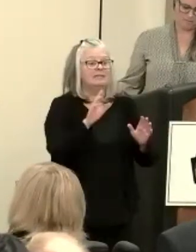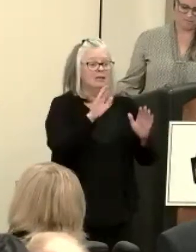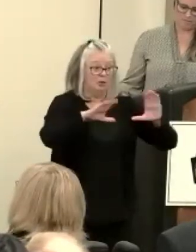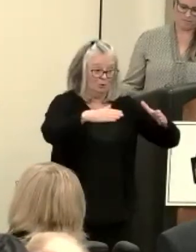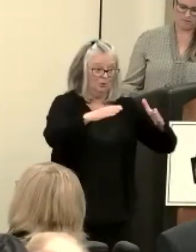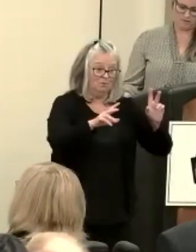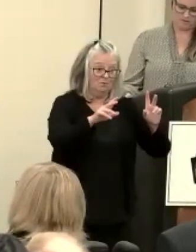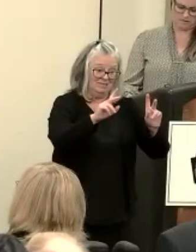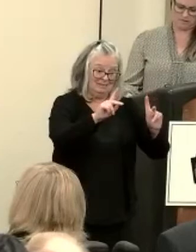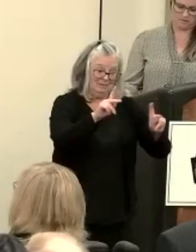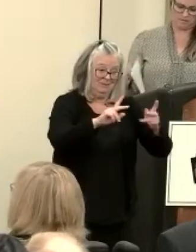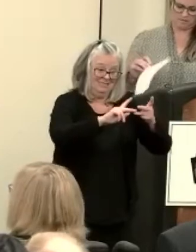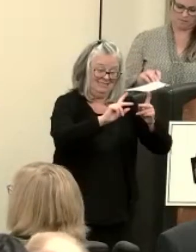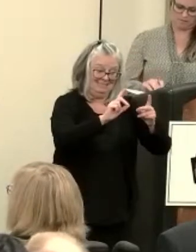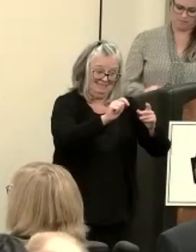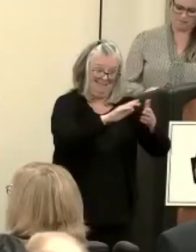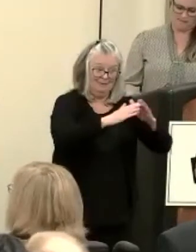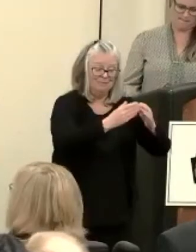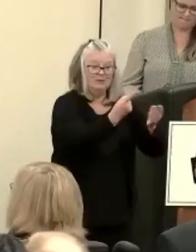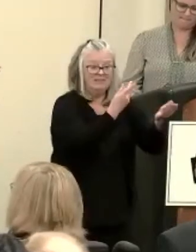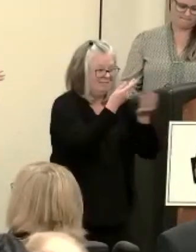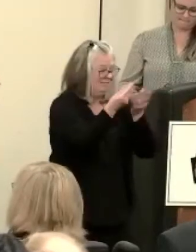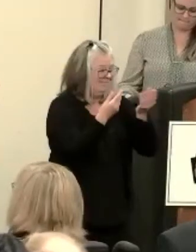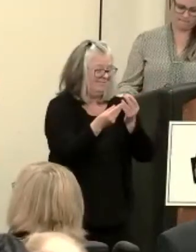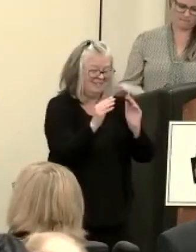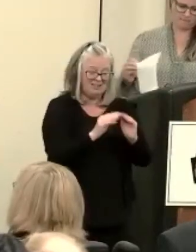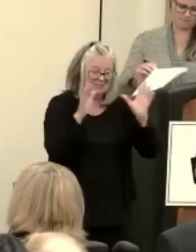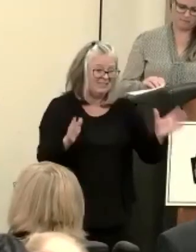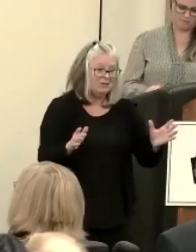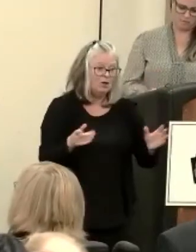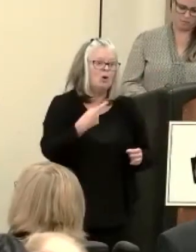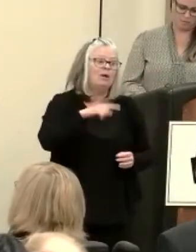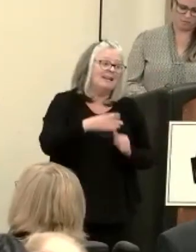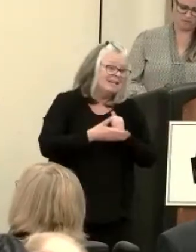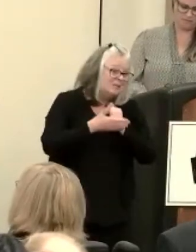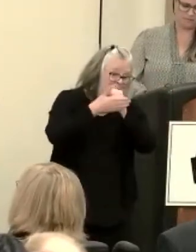was that we needed to help others, whether it be public